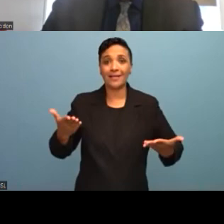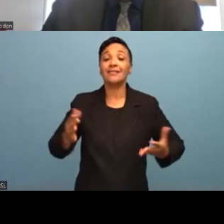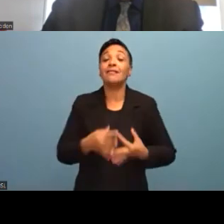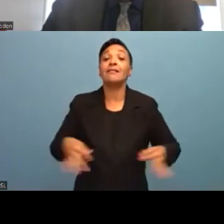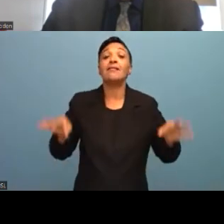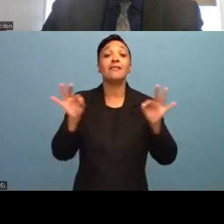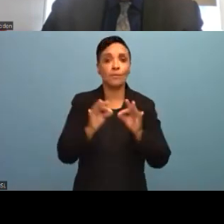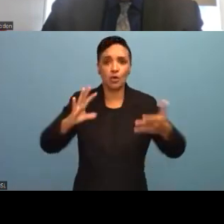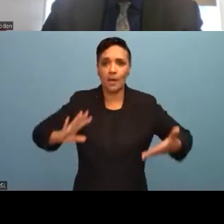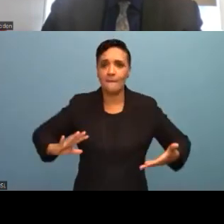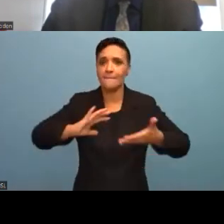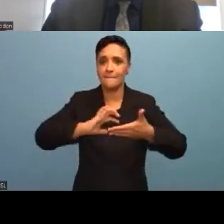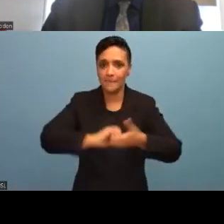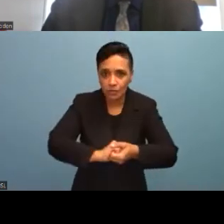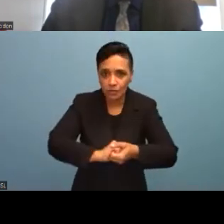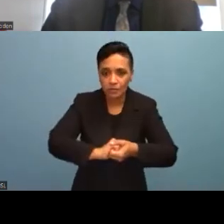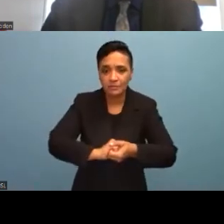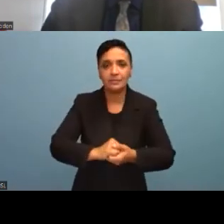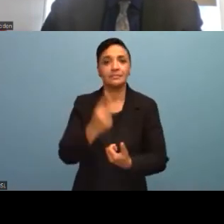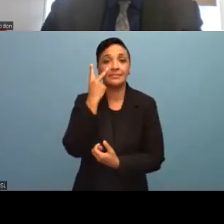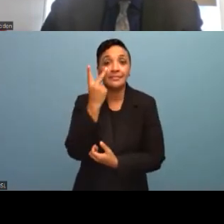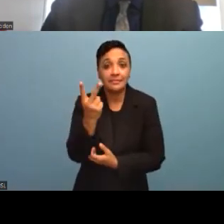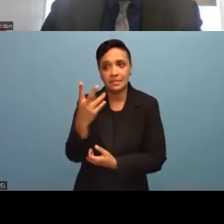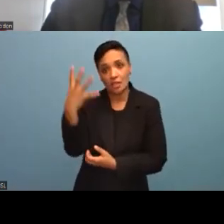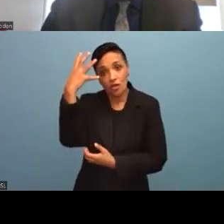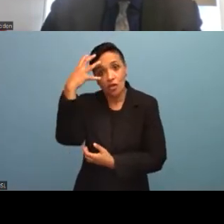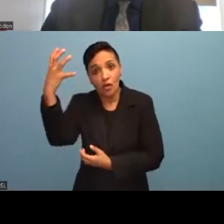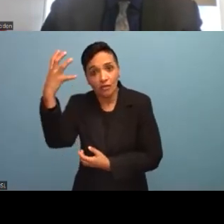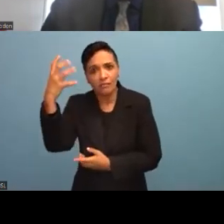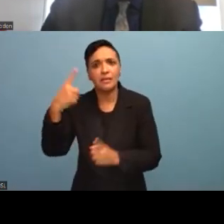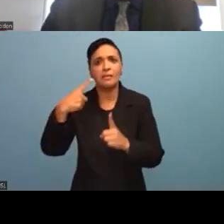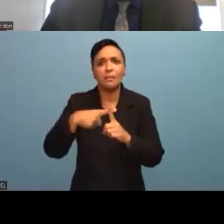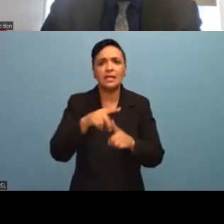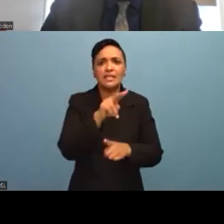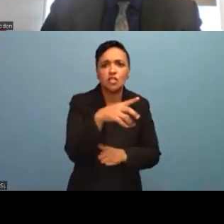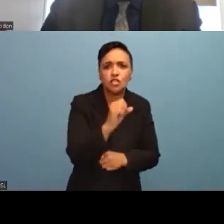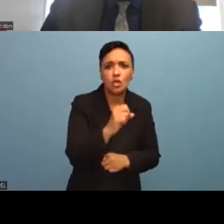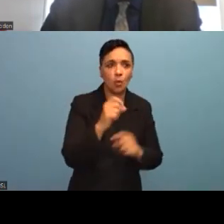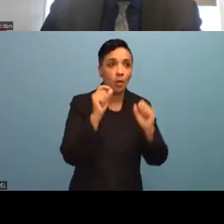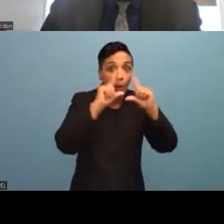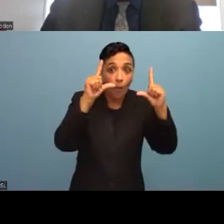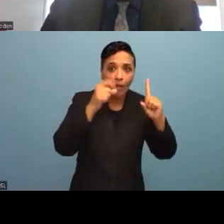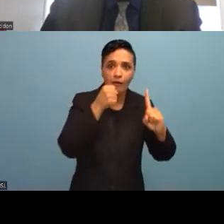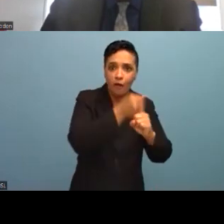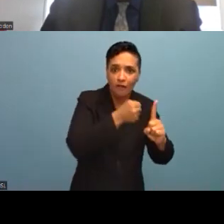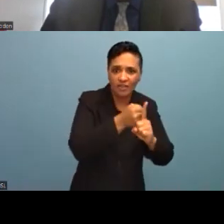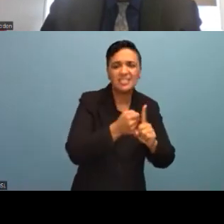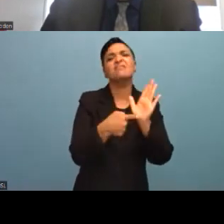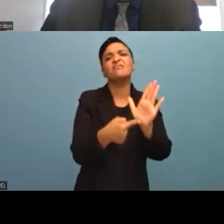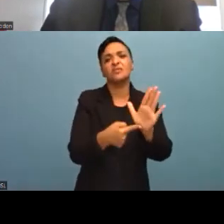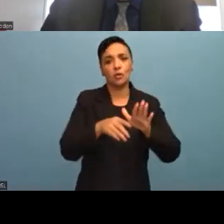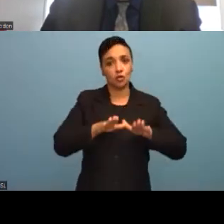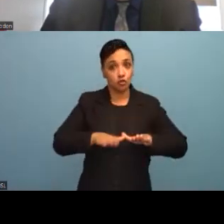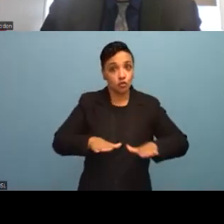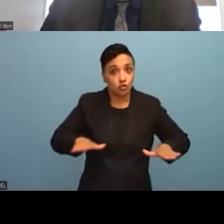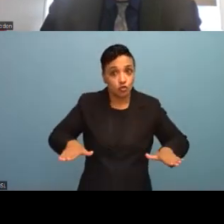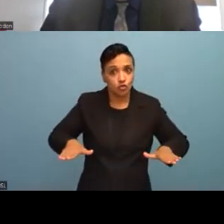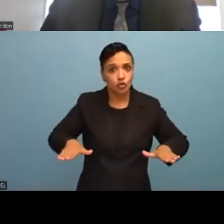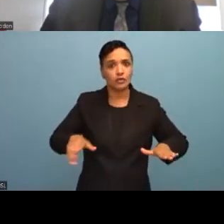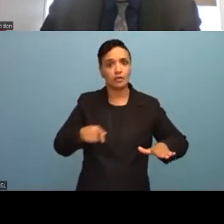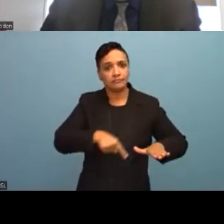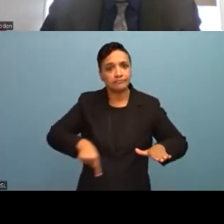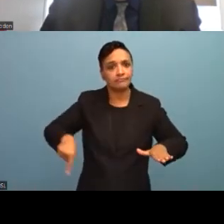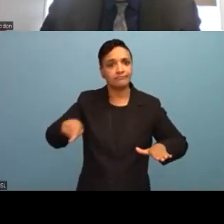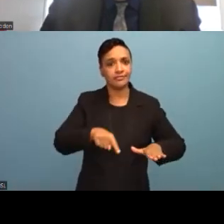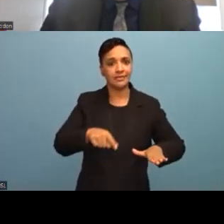the non-governmental groups, you're looking at awareness raising and advocacy. Children, for example, with Save the Children, children are our bread and butter,